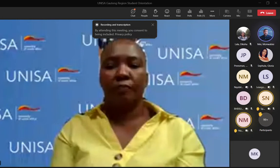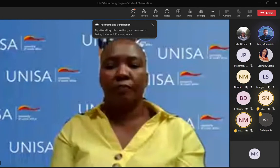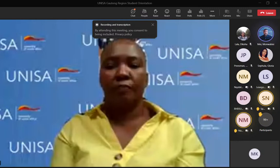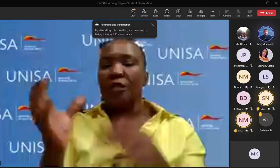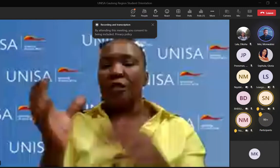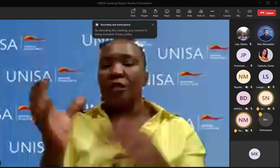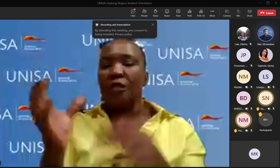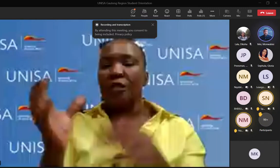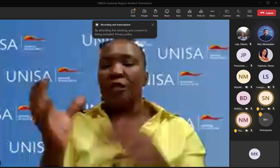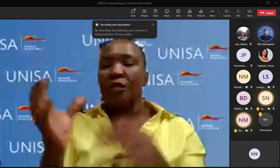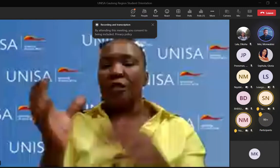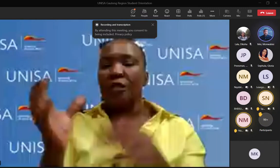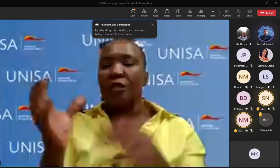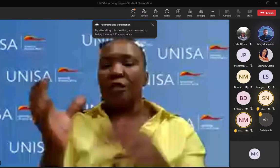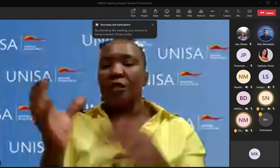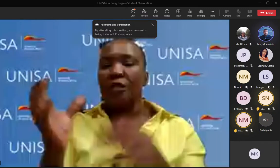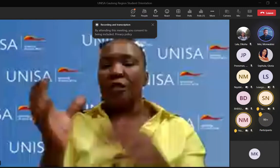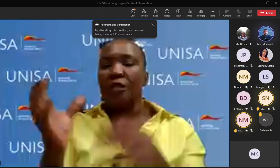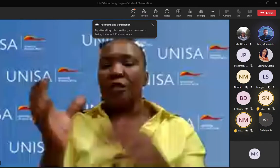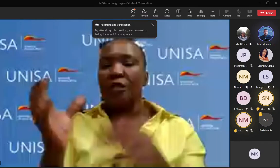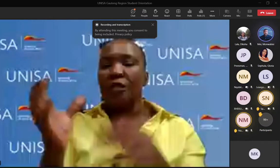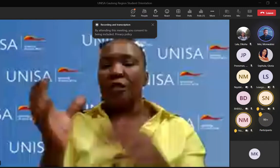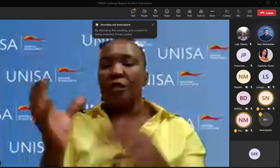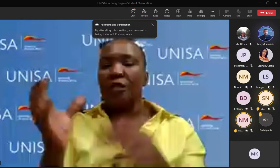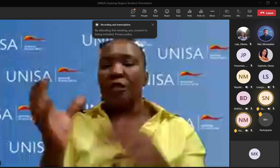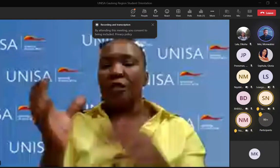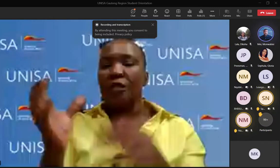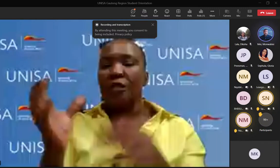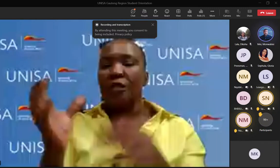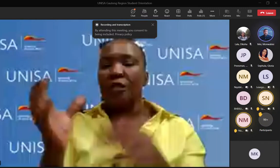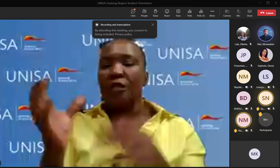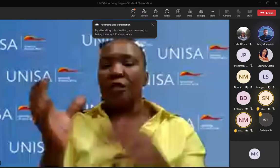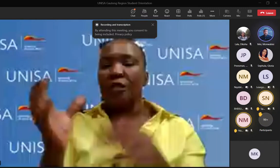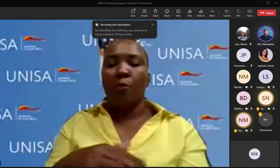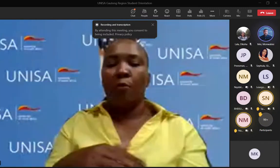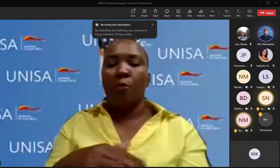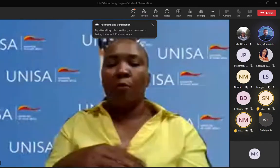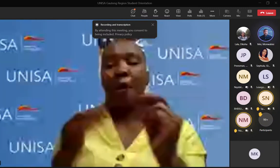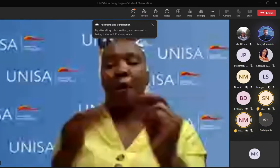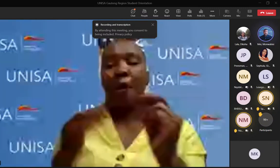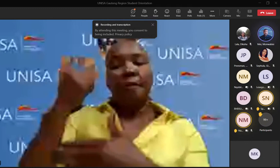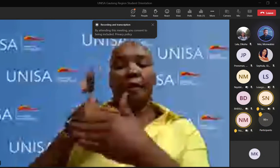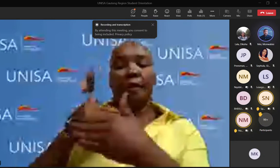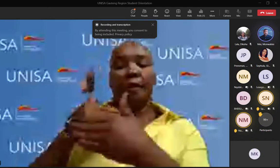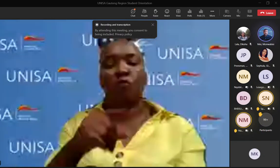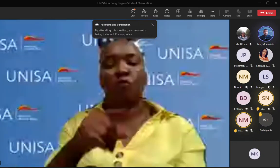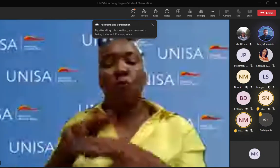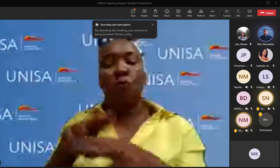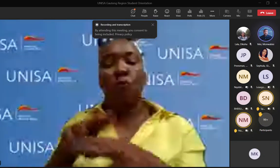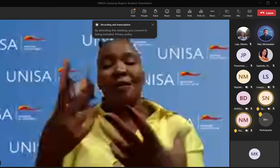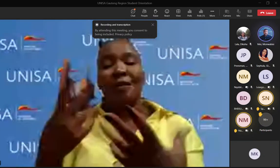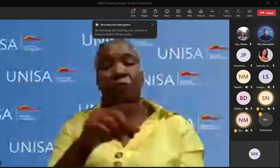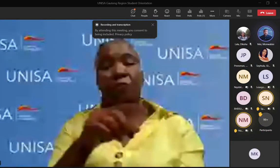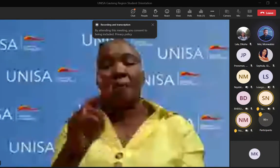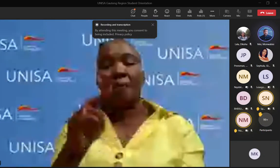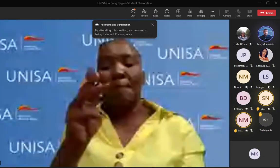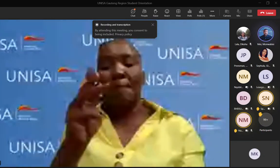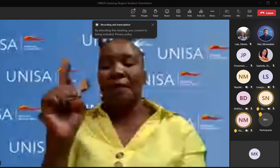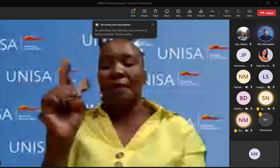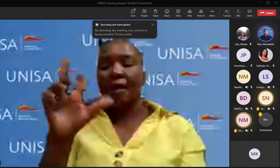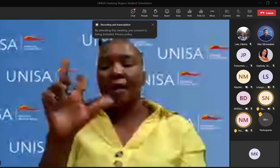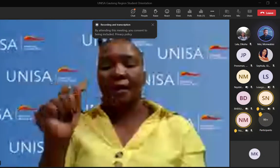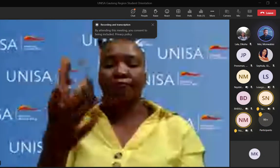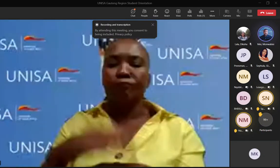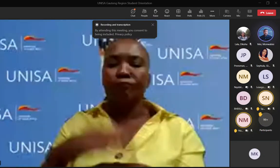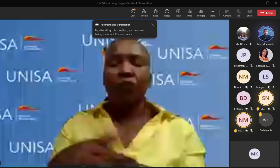she is one of my technical people at the back you know without her and miss Lala and her mother and then this